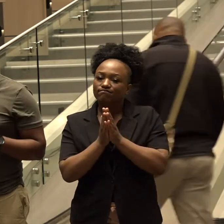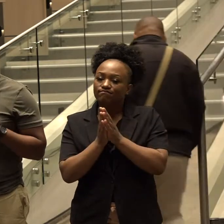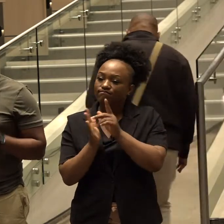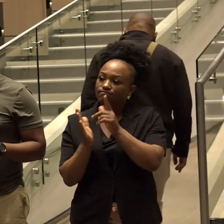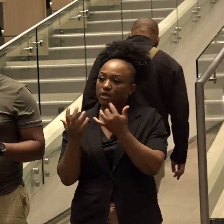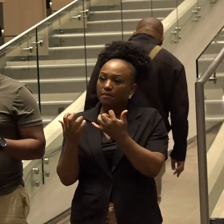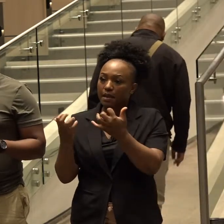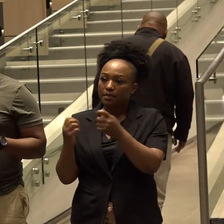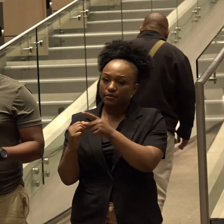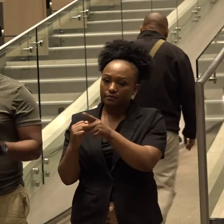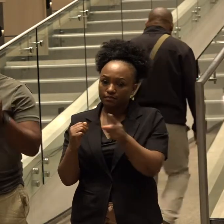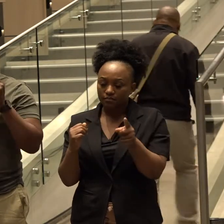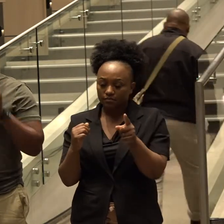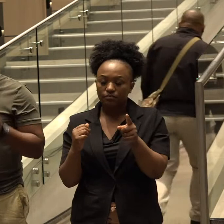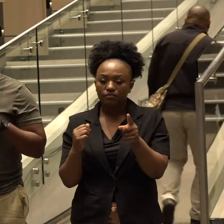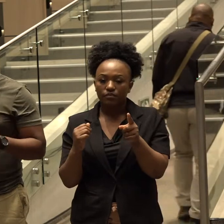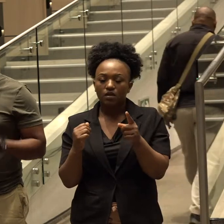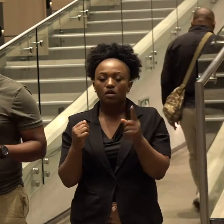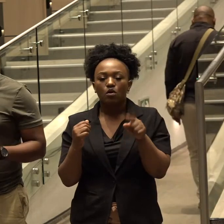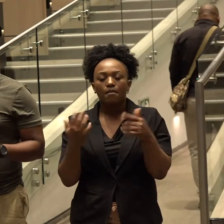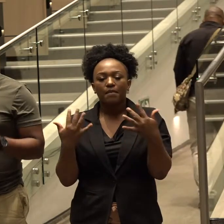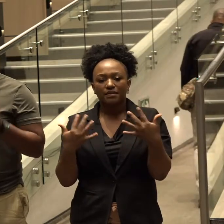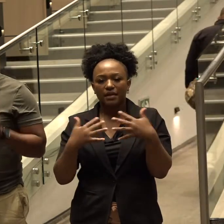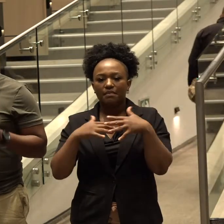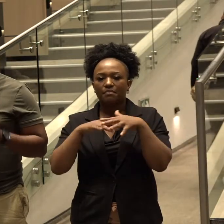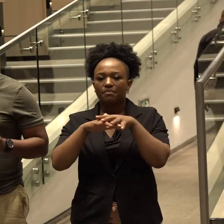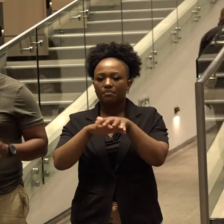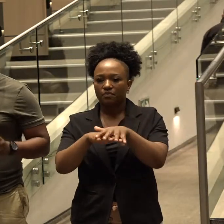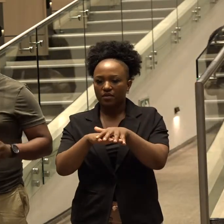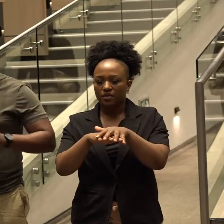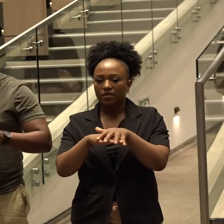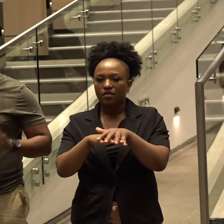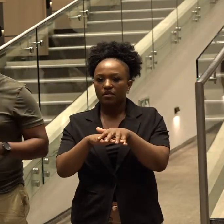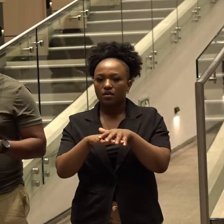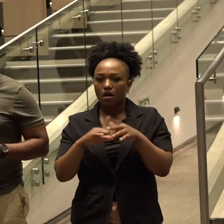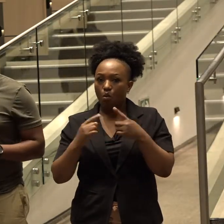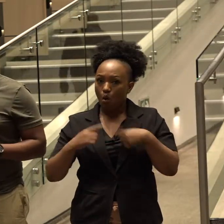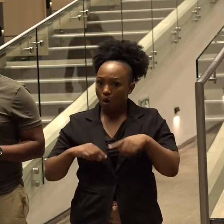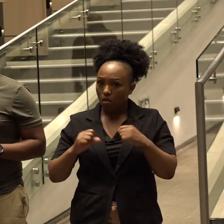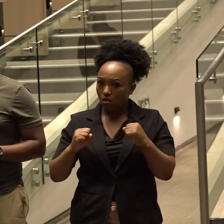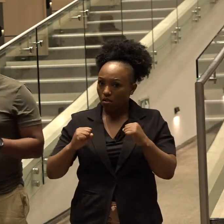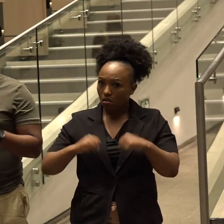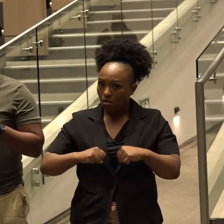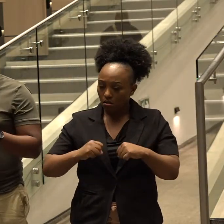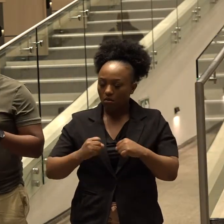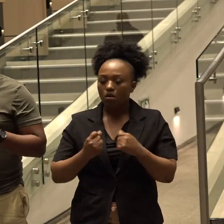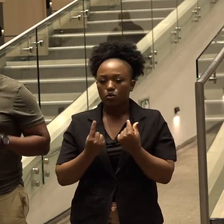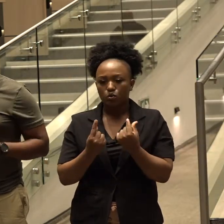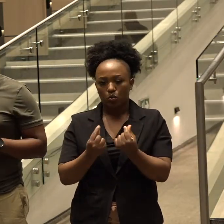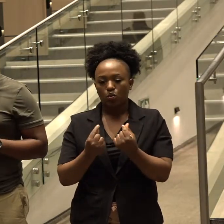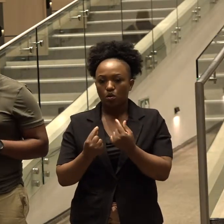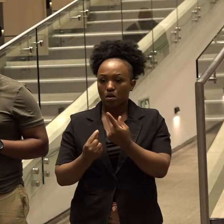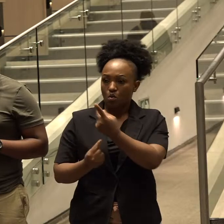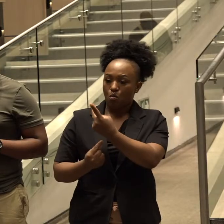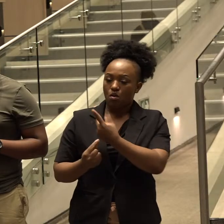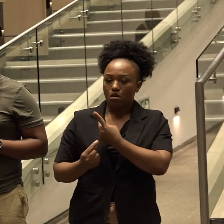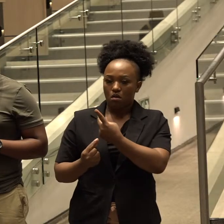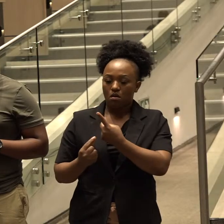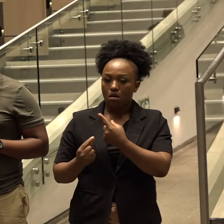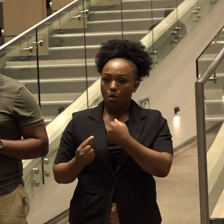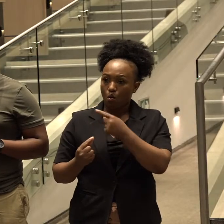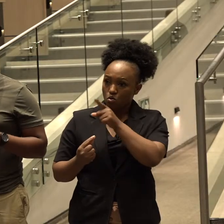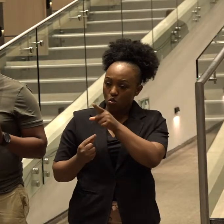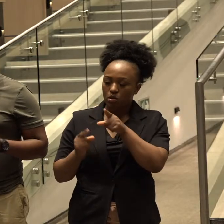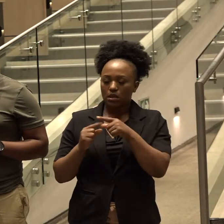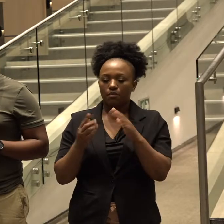the parliament is that let us Implement what we are agreeing upon you and us as the community